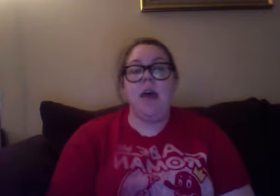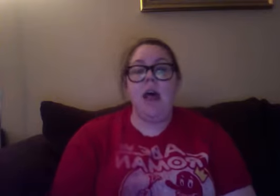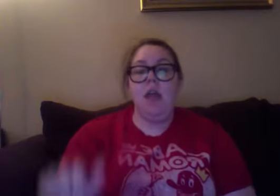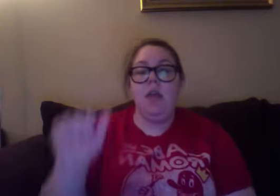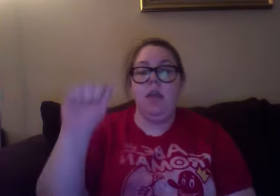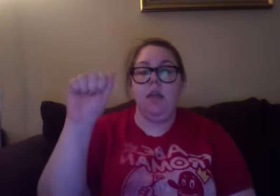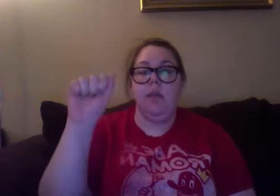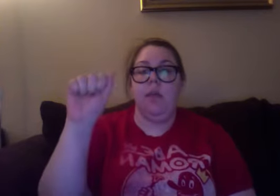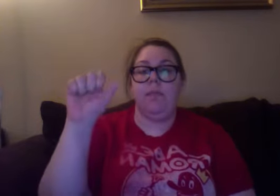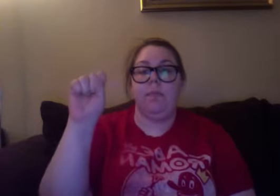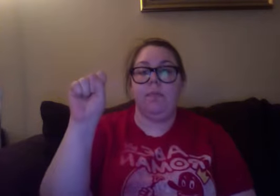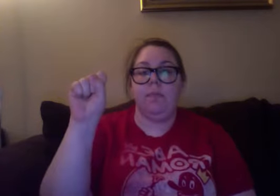ASL?